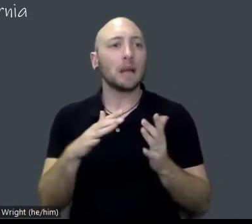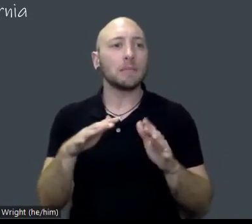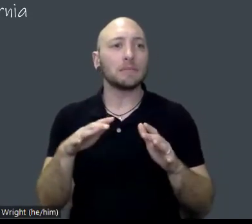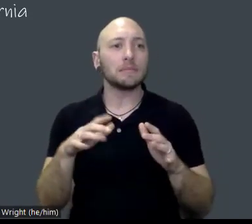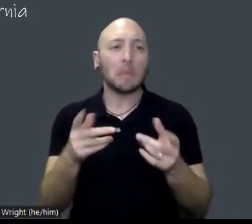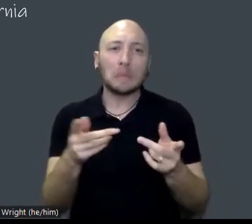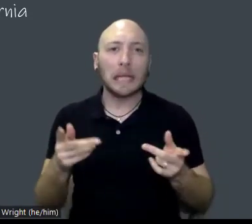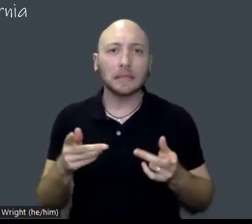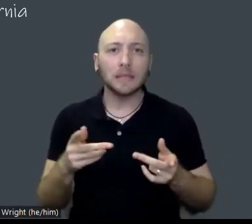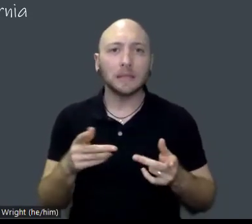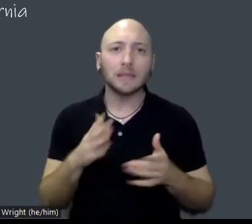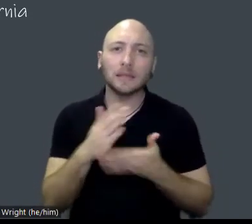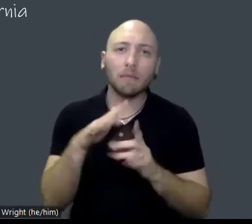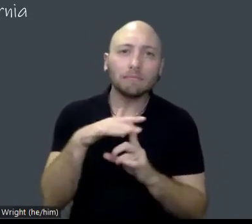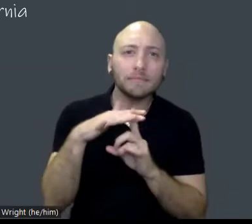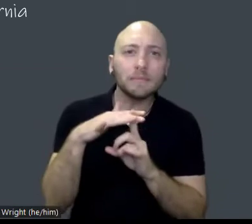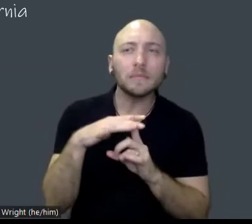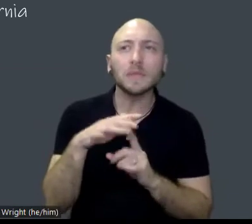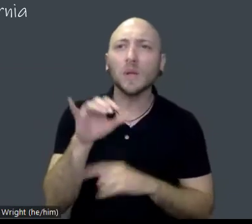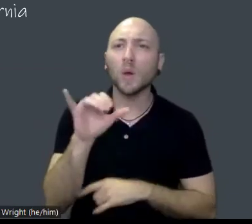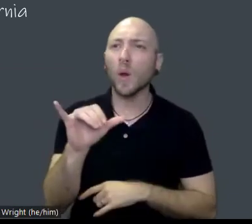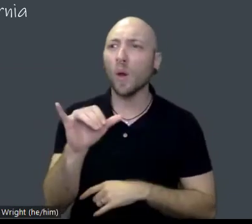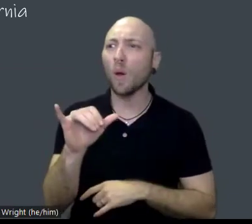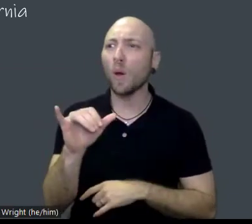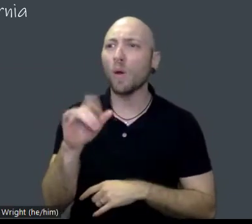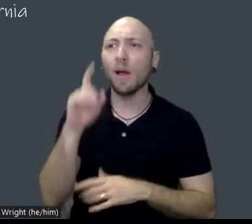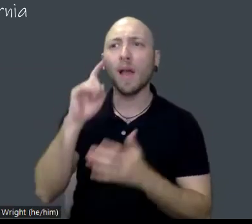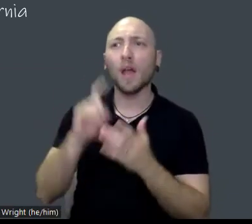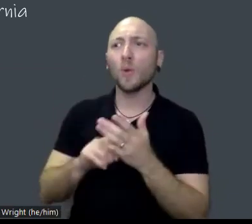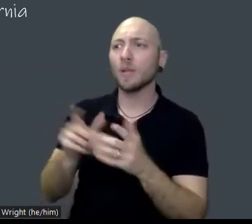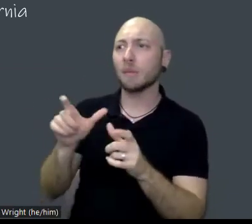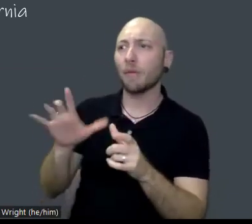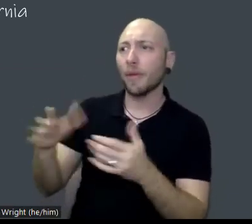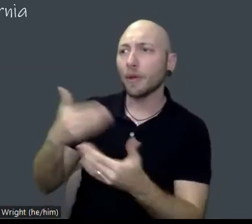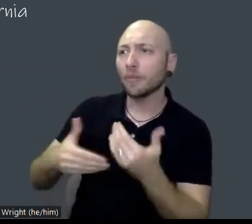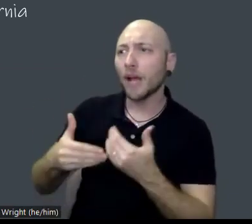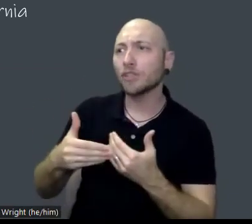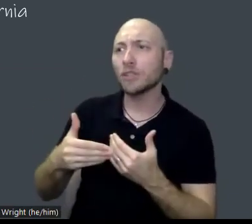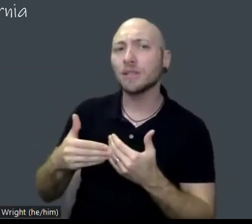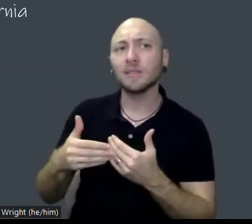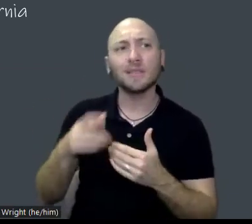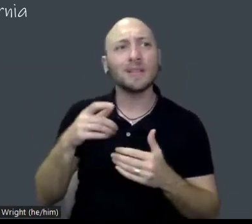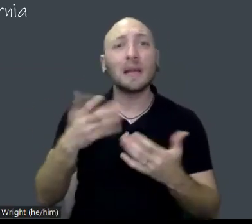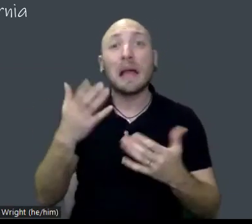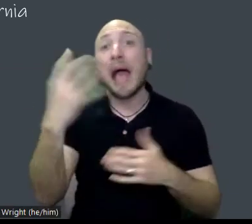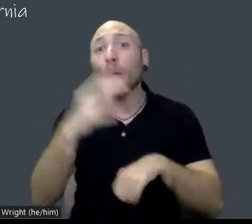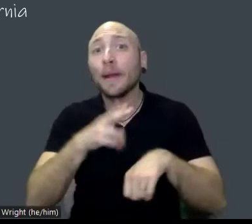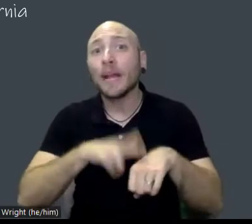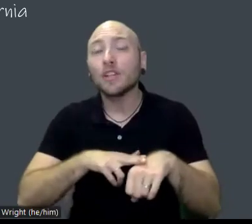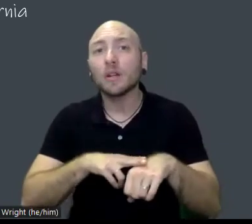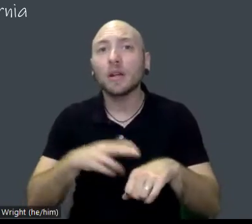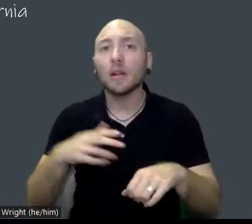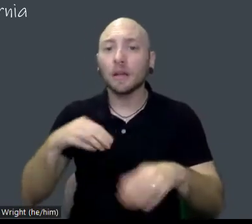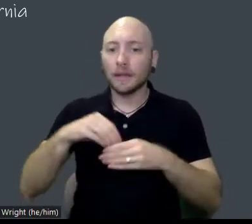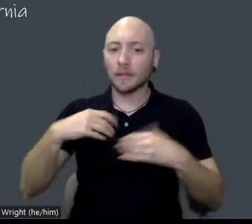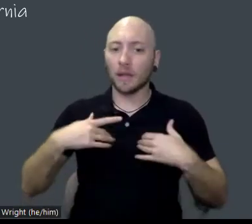or noticing the way that people interacted in a loving way, the connection, I felt this peace inside me, and I felt like the nearness of